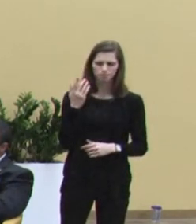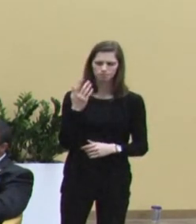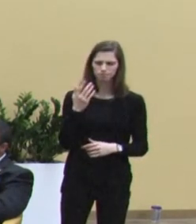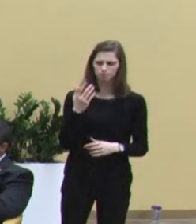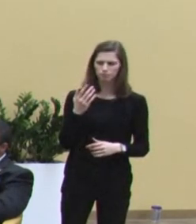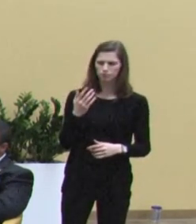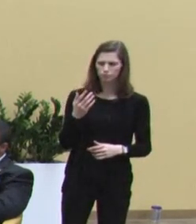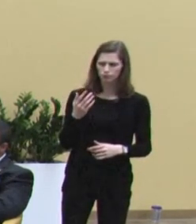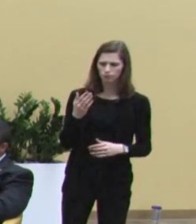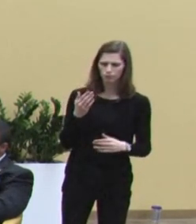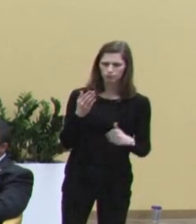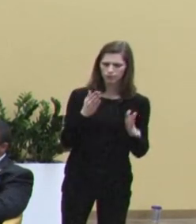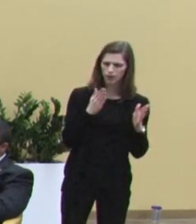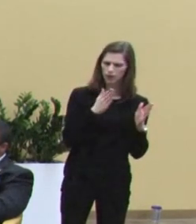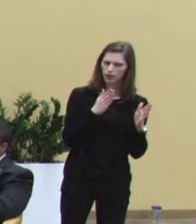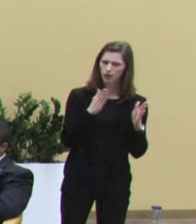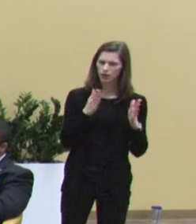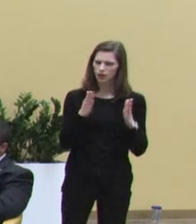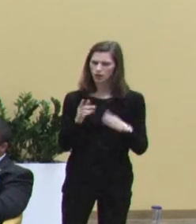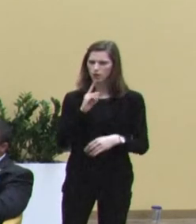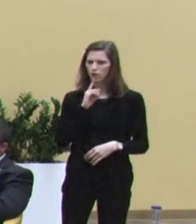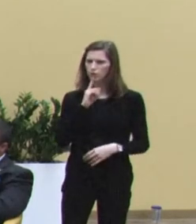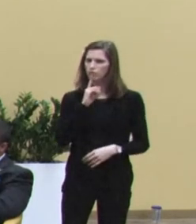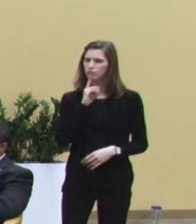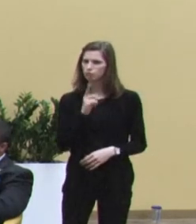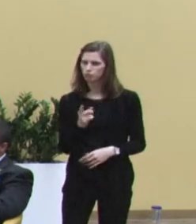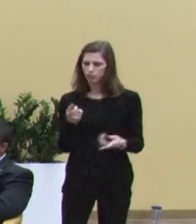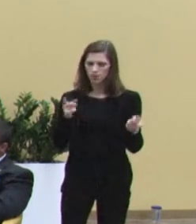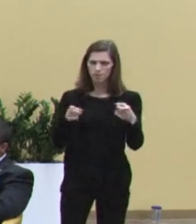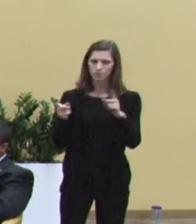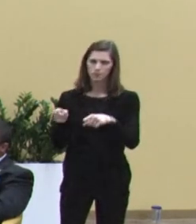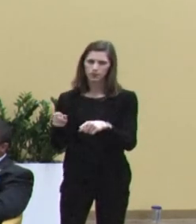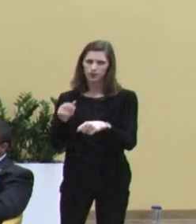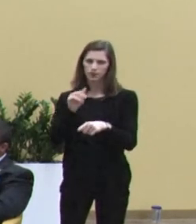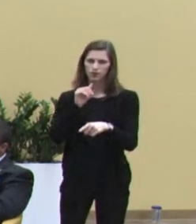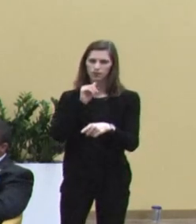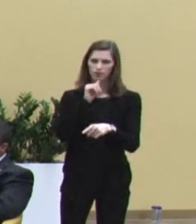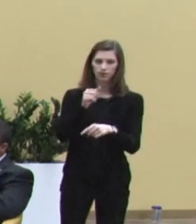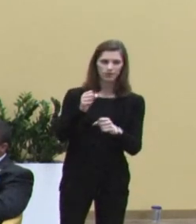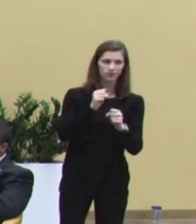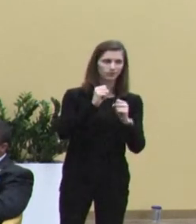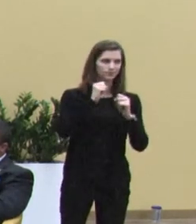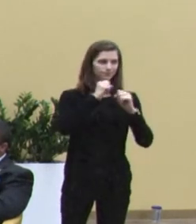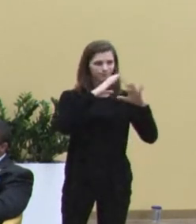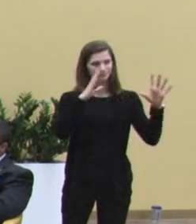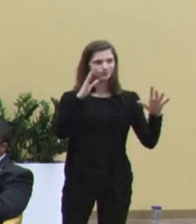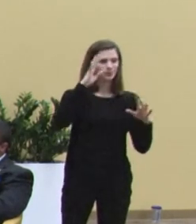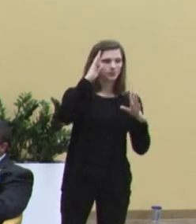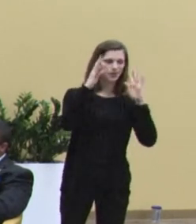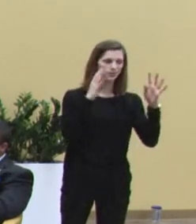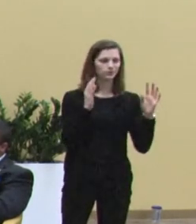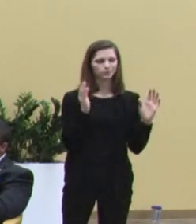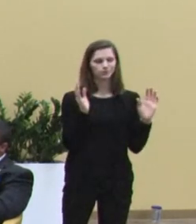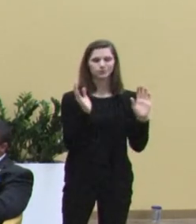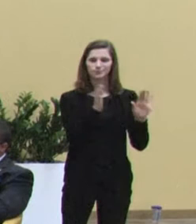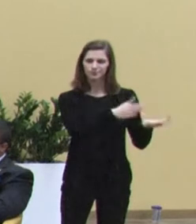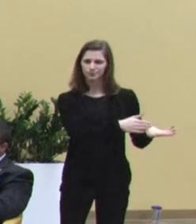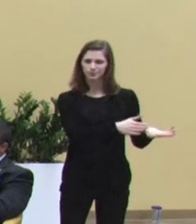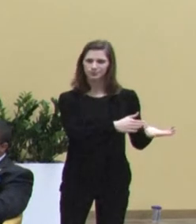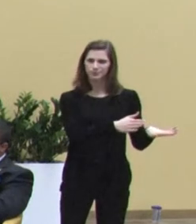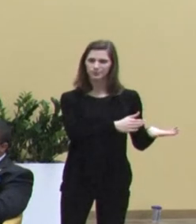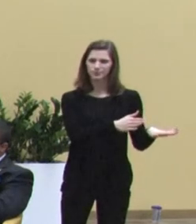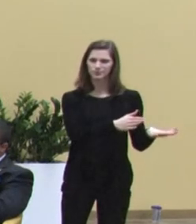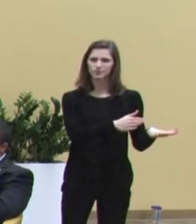what is really happening, what is the reality of our existence, and not rely on someone